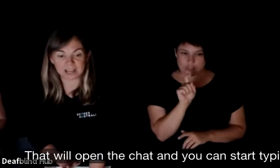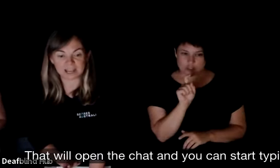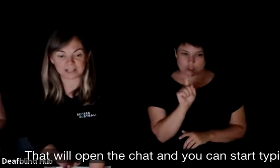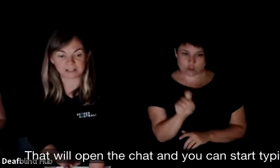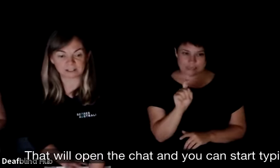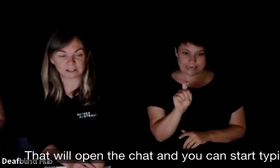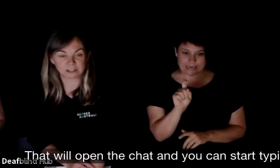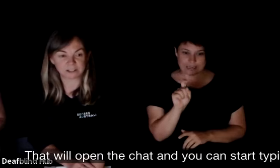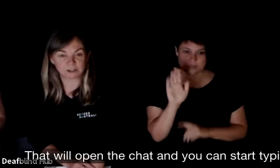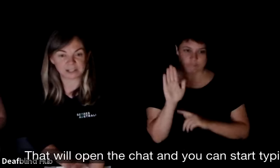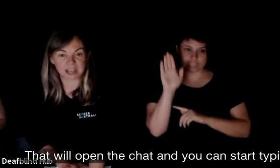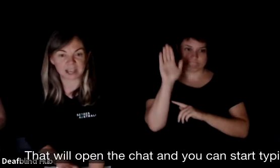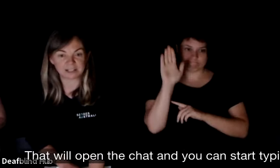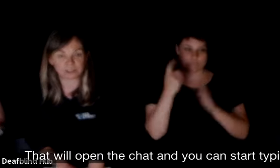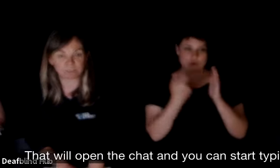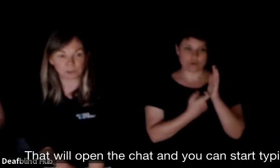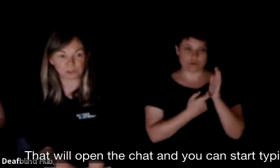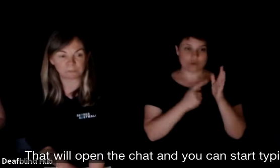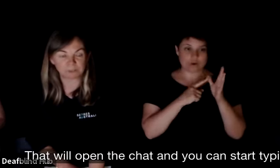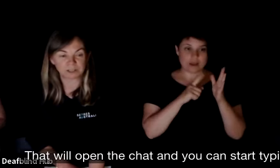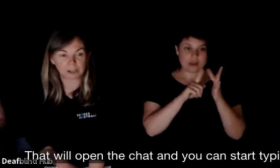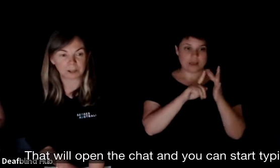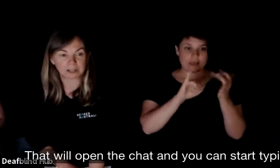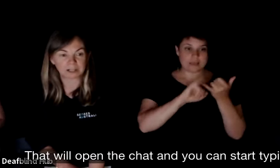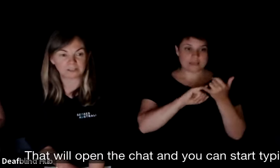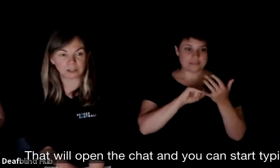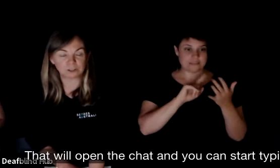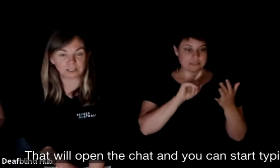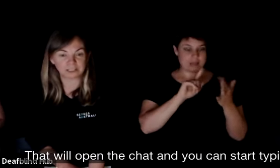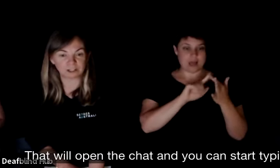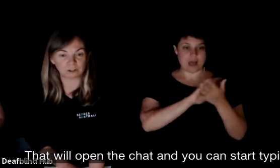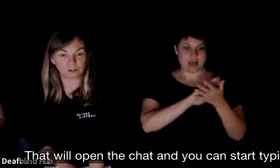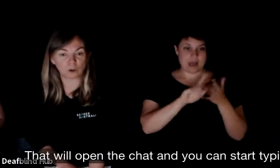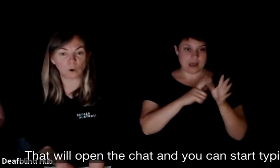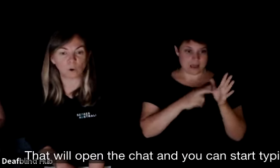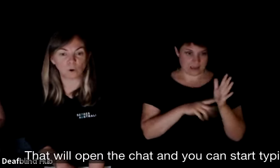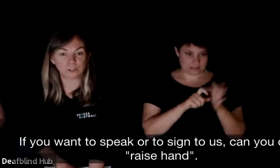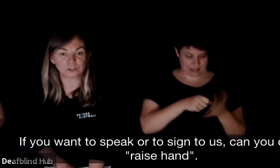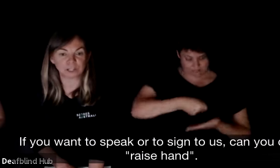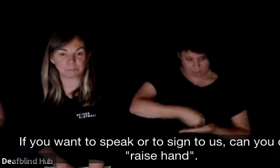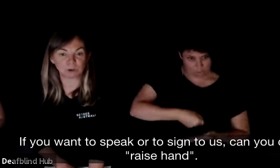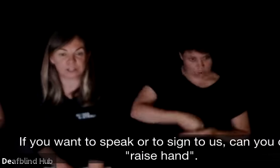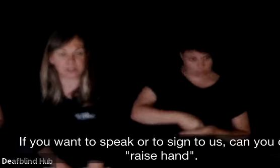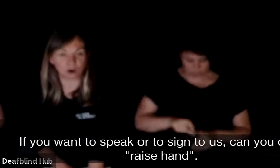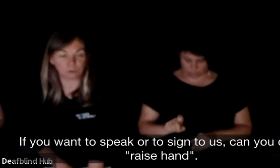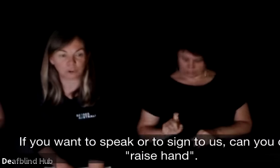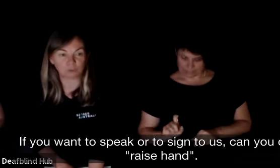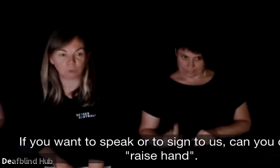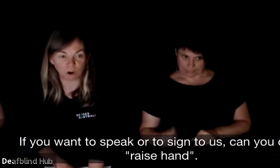raise hand? There is a hand at the bottom that you click on, or you can